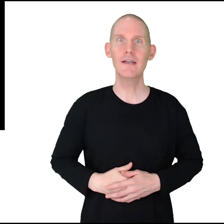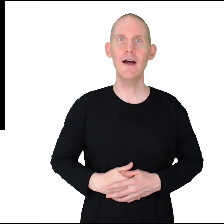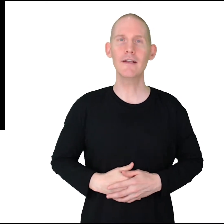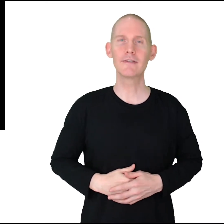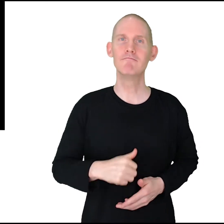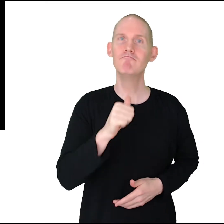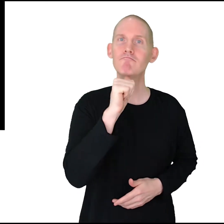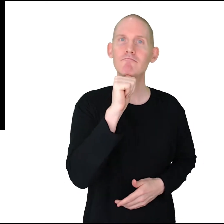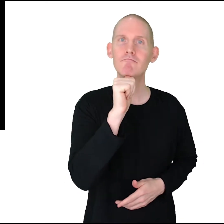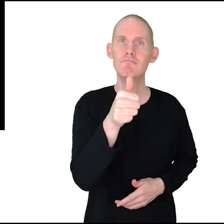not.